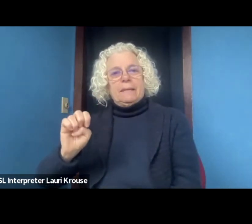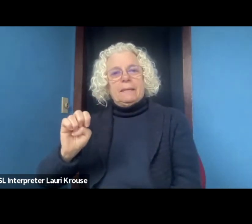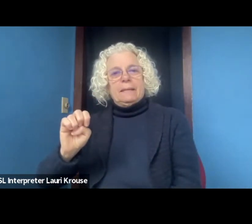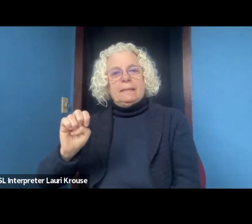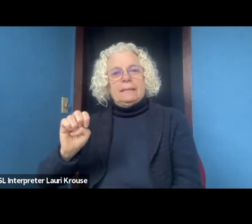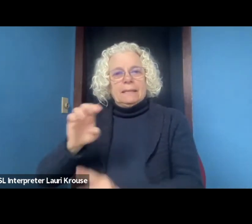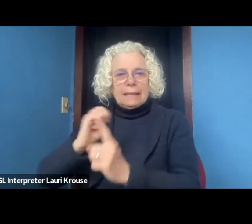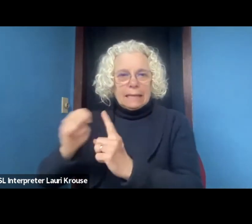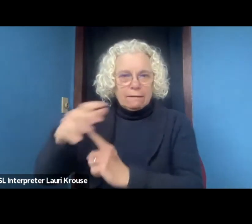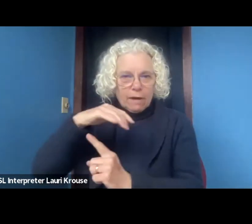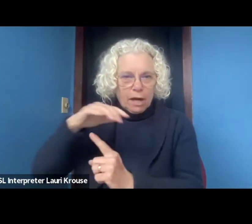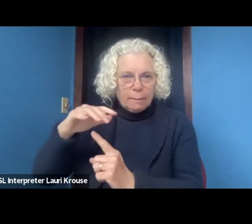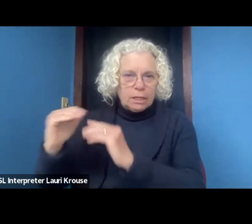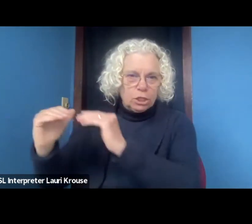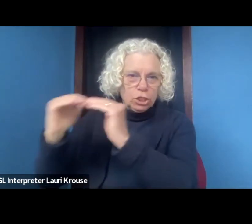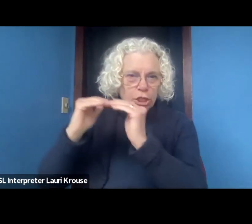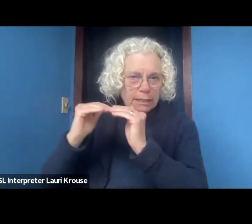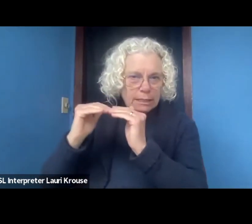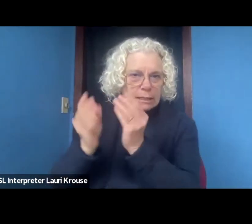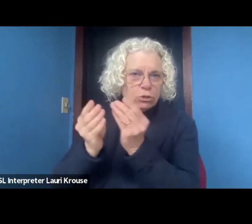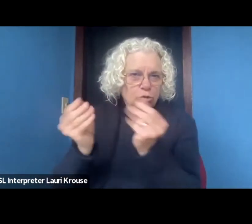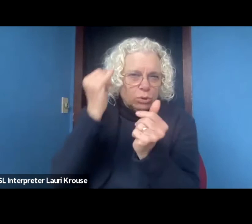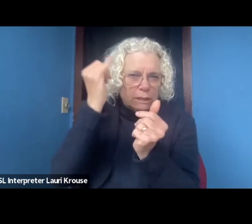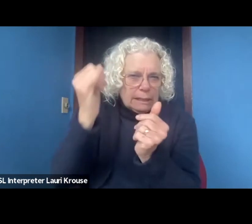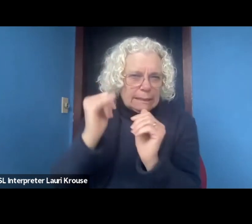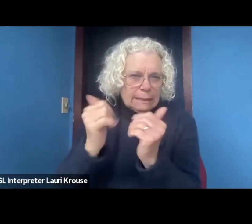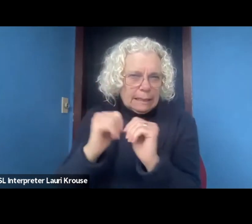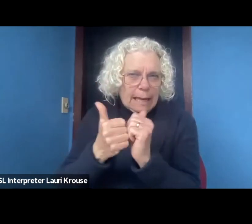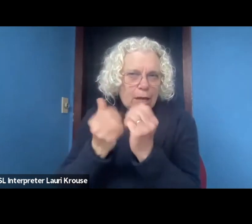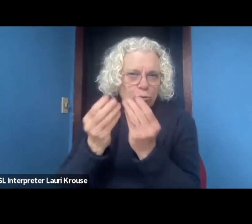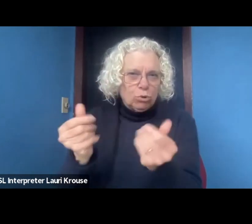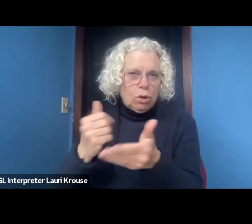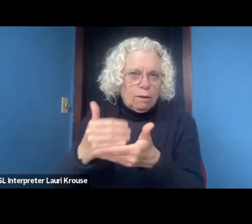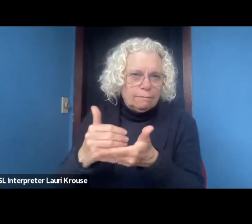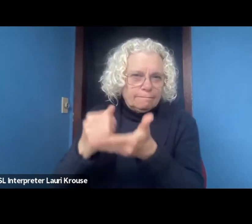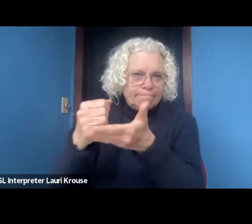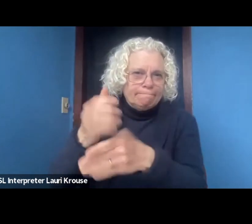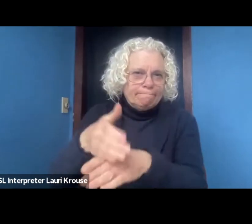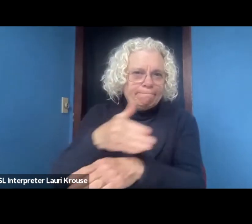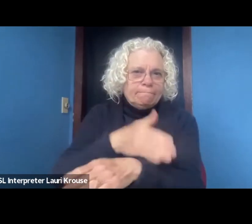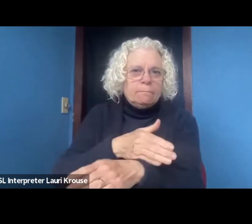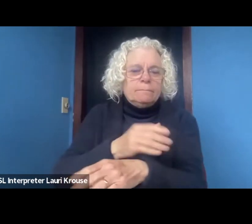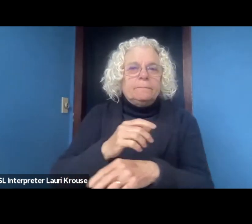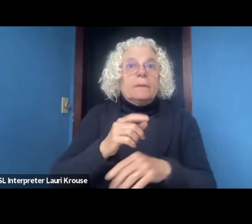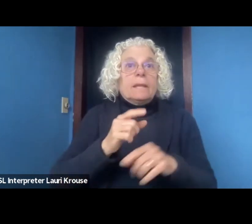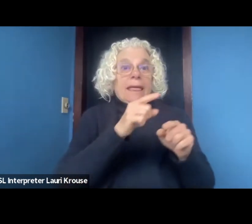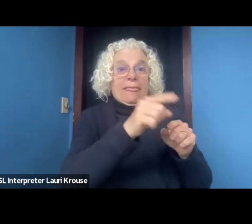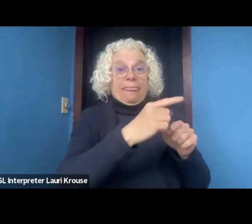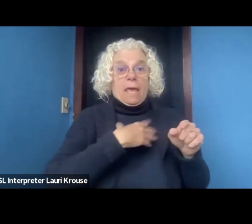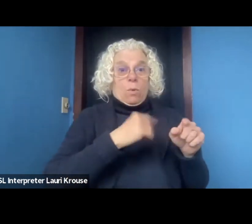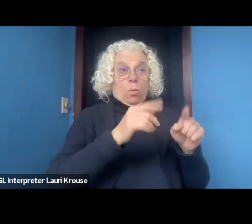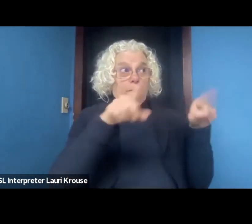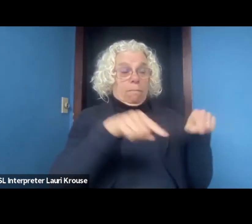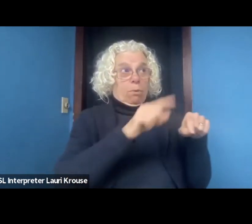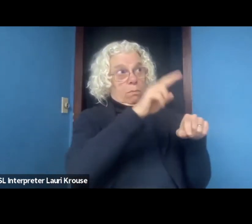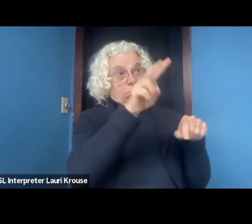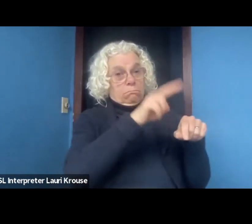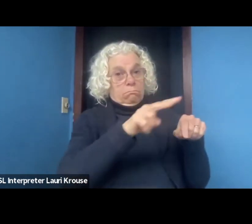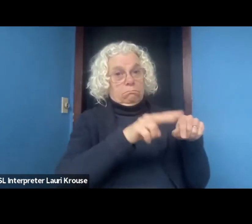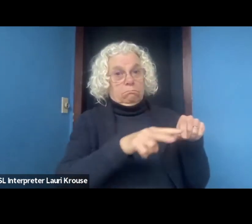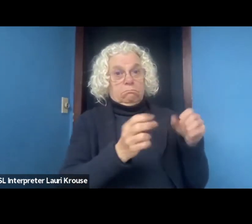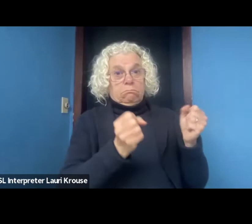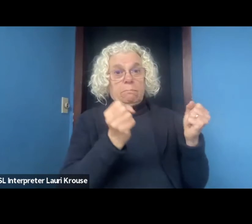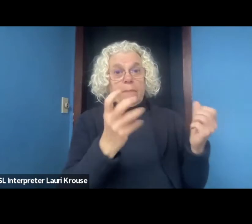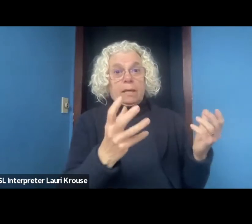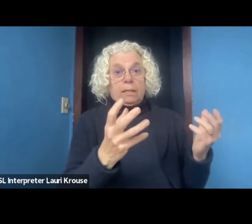environmental justice solutions. And as I was thinking, as I was reading all the responses, I know Lynn pointed out there were lots of